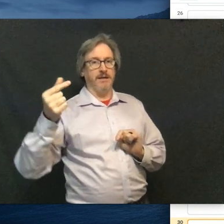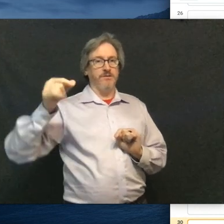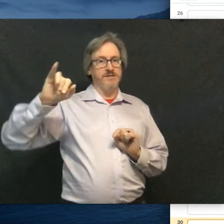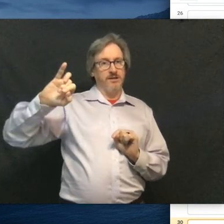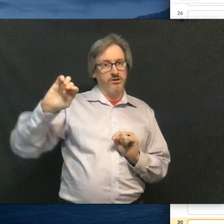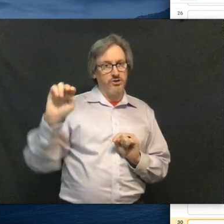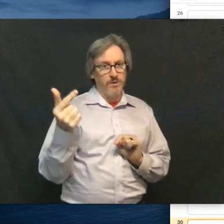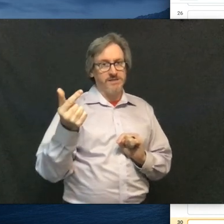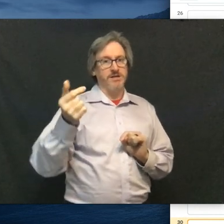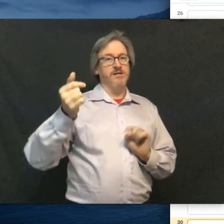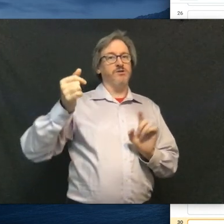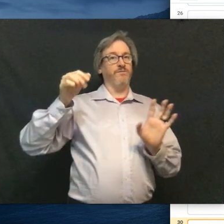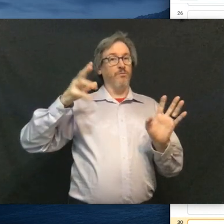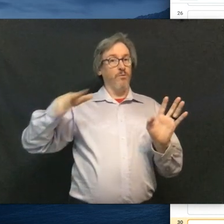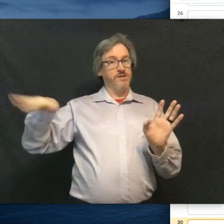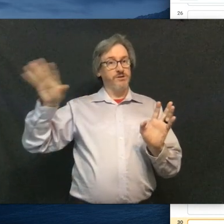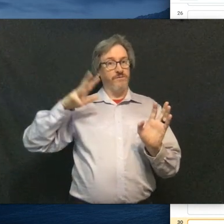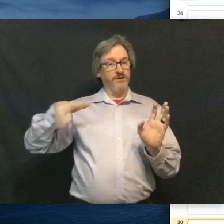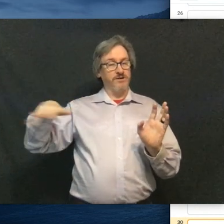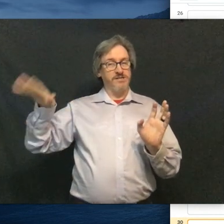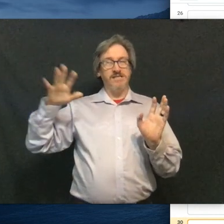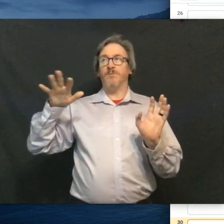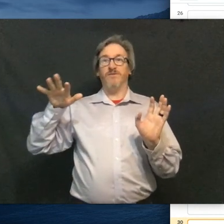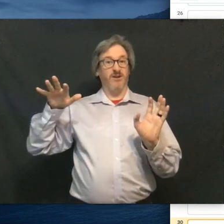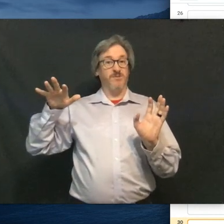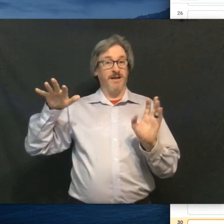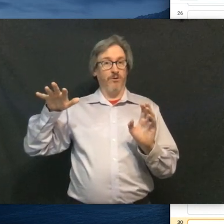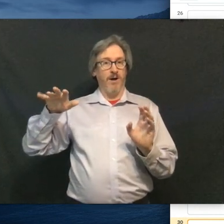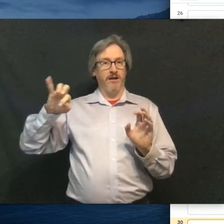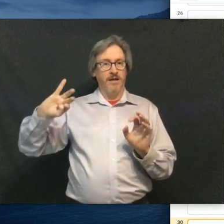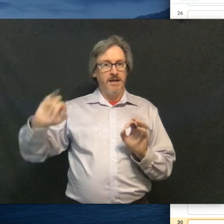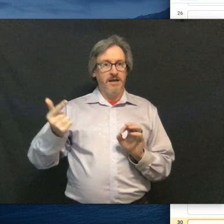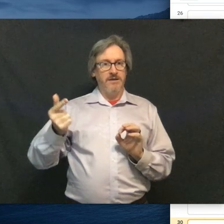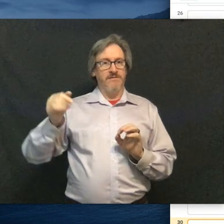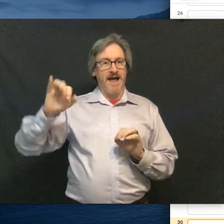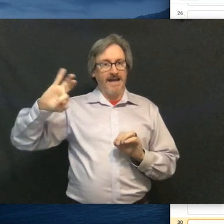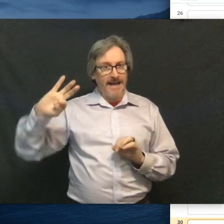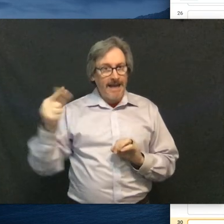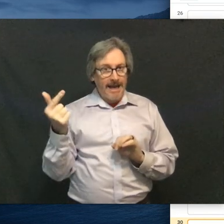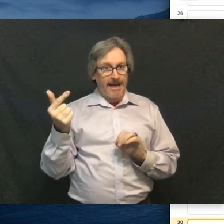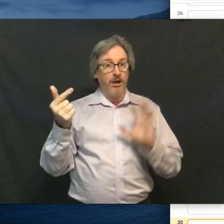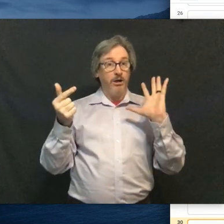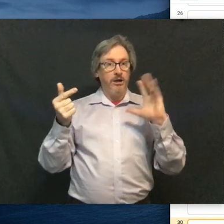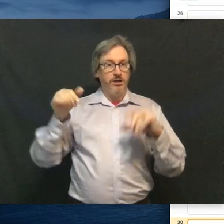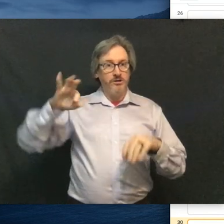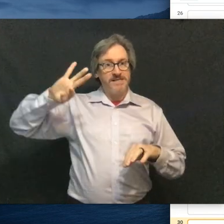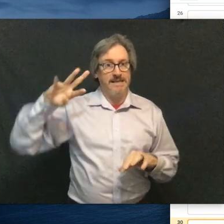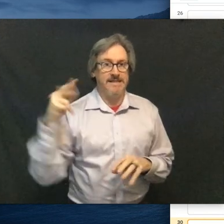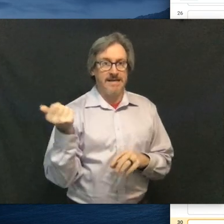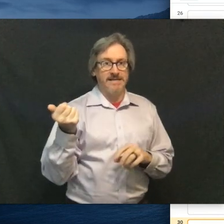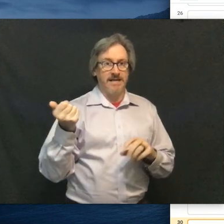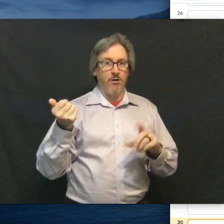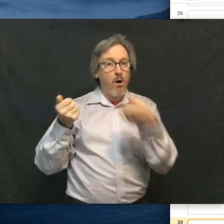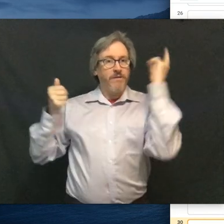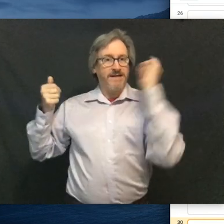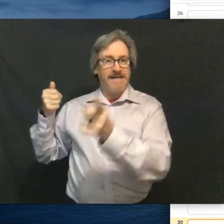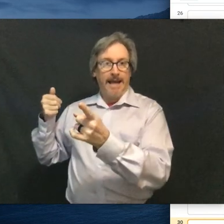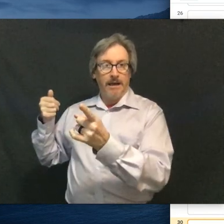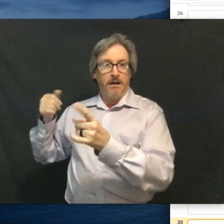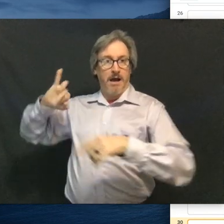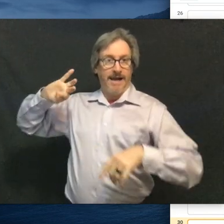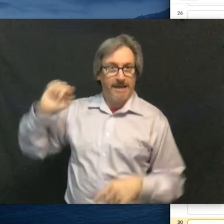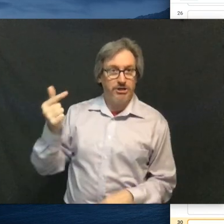ING. There's that little twist. So if once you see someone fingerspelling out in the wild, that ing, you'll see this and go, oh,